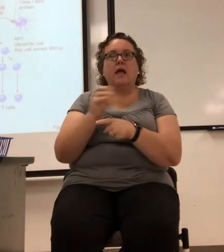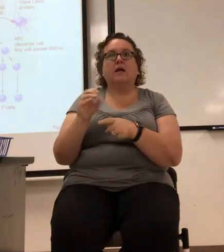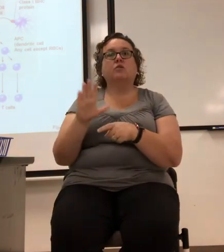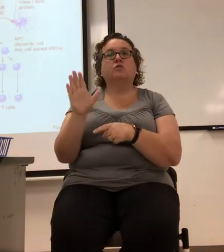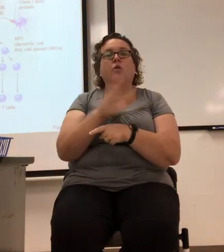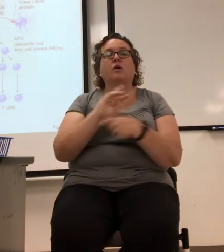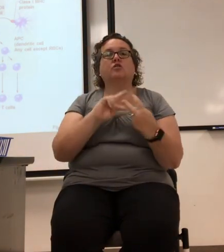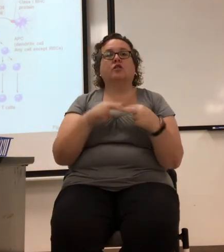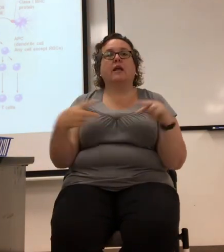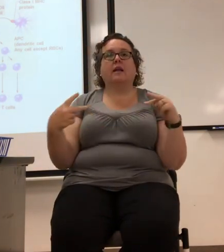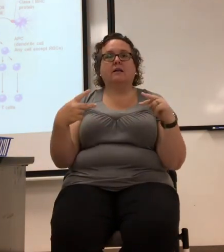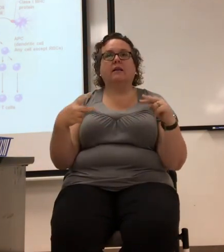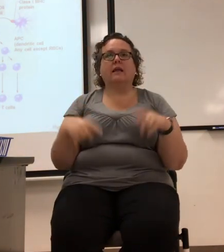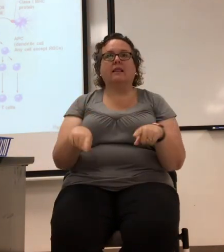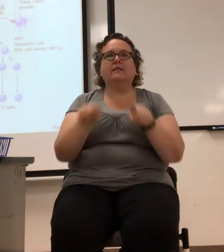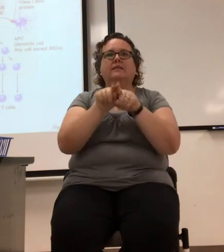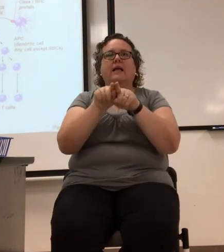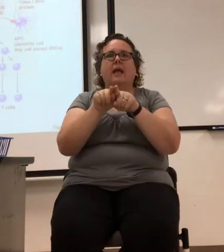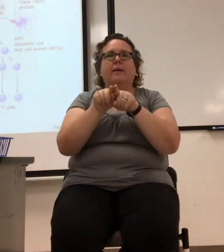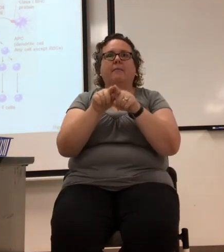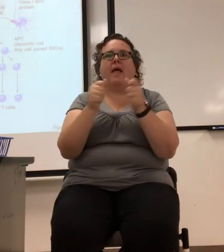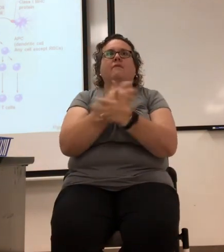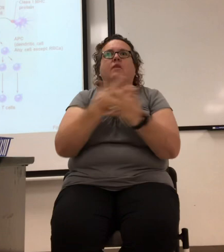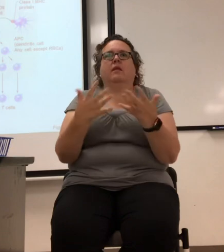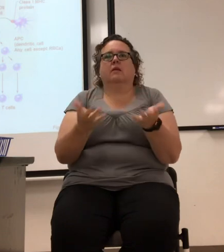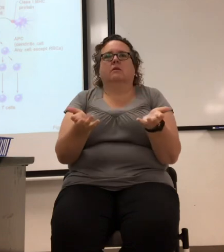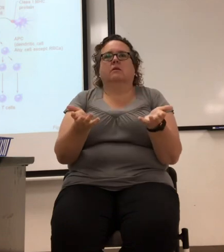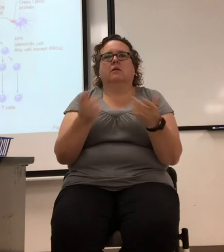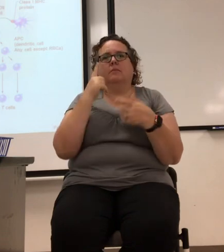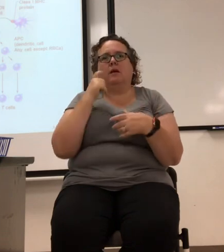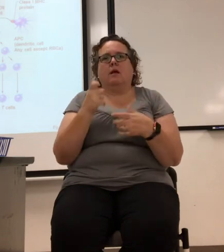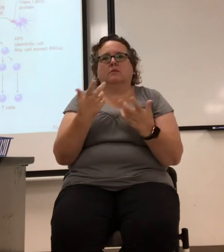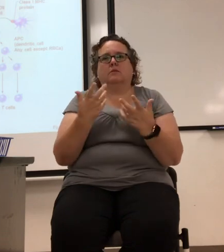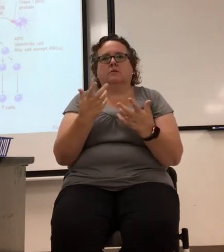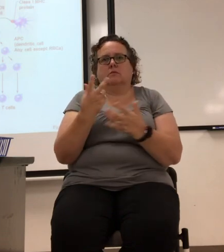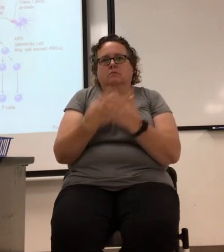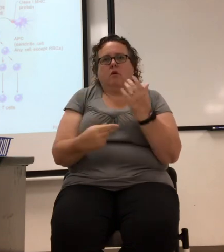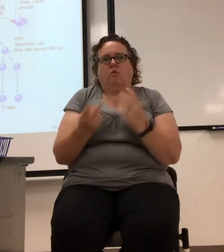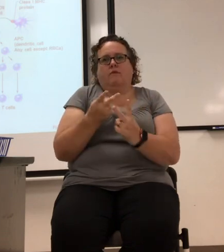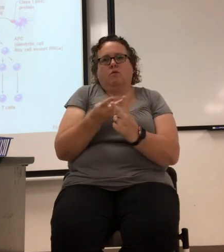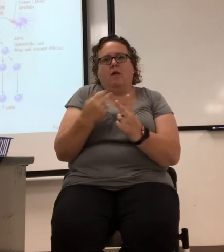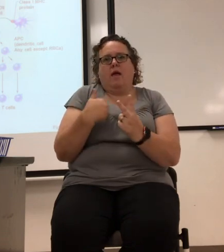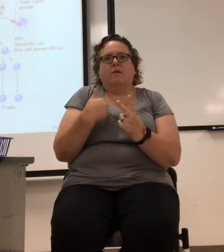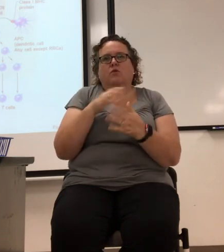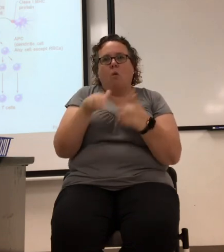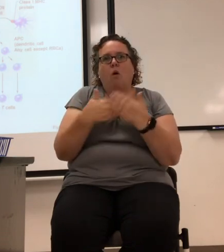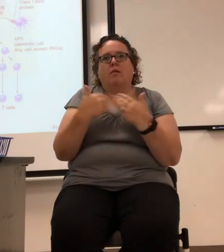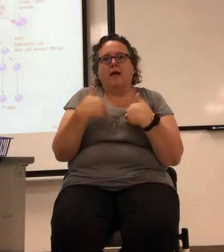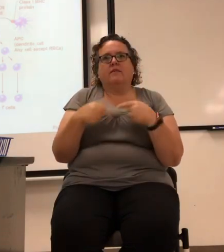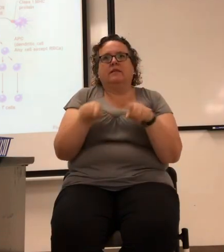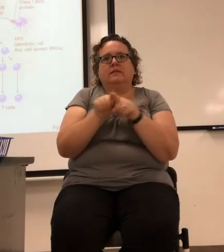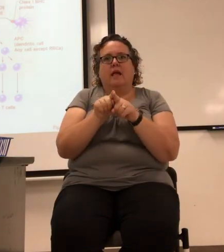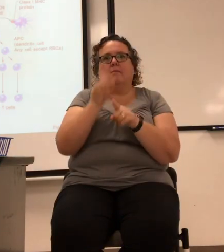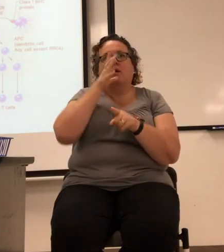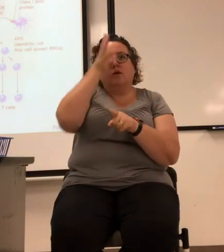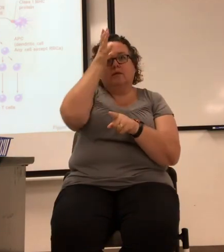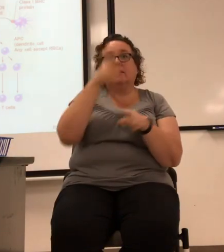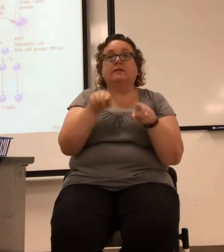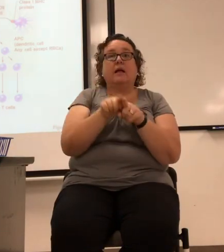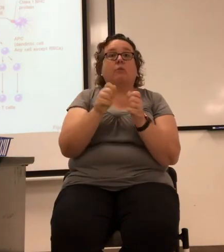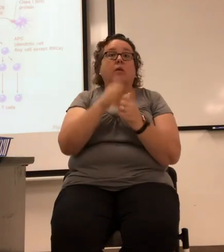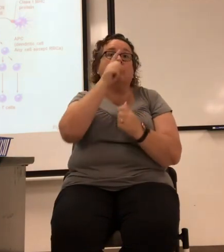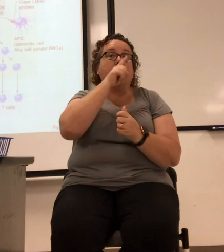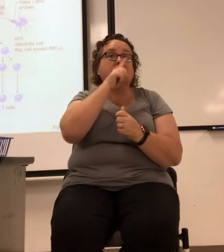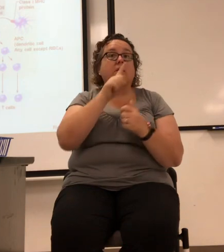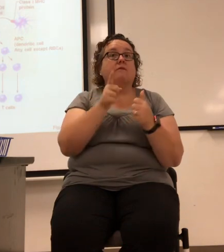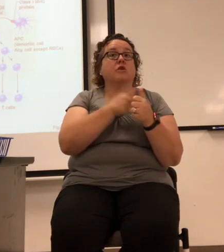genetically the same everything. Because you all have the same two parents. Now, you do the same thing with mice. The first generation,